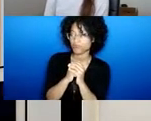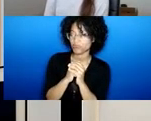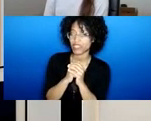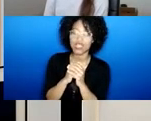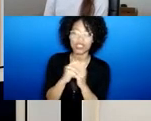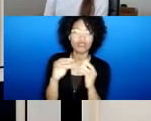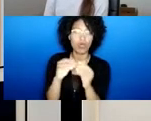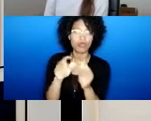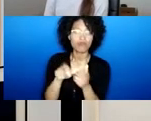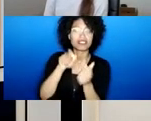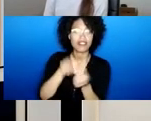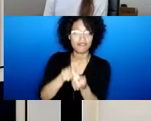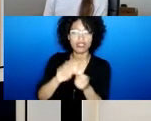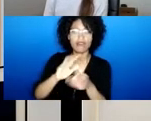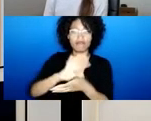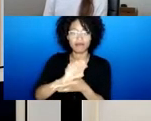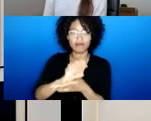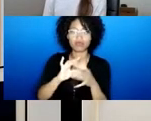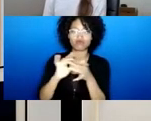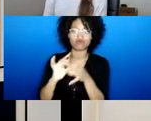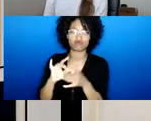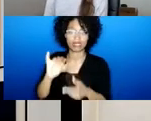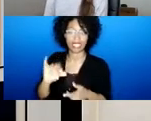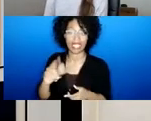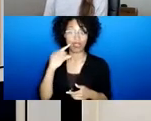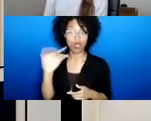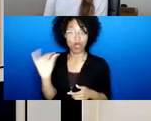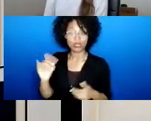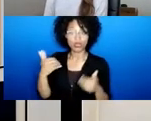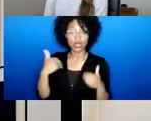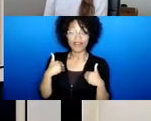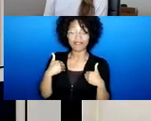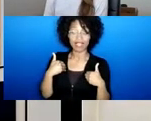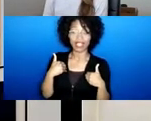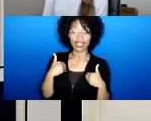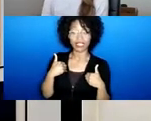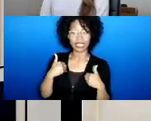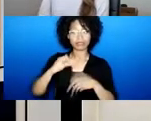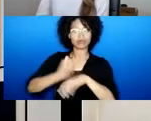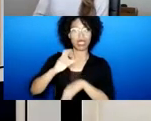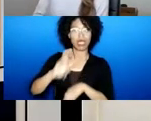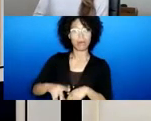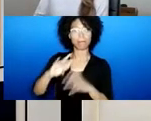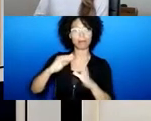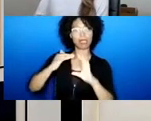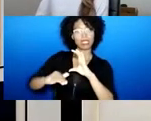videos just around that. And there's also a dedicated email box at